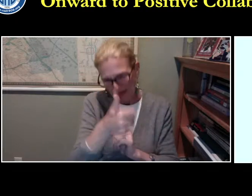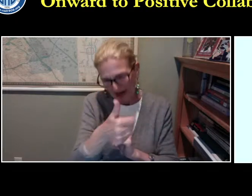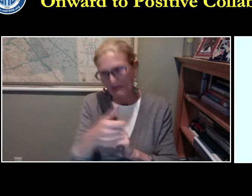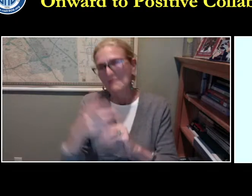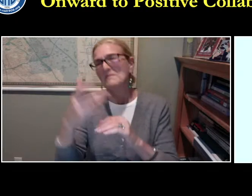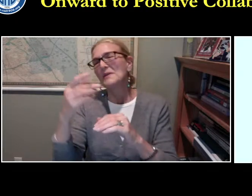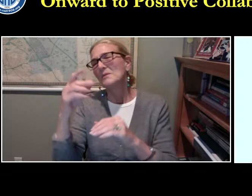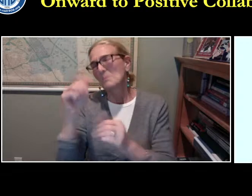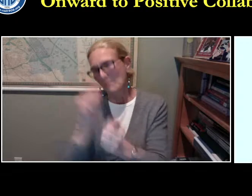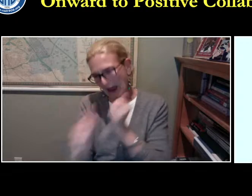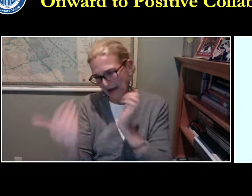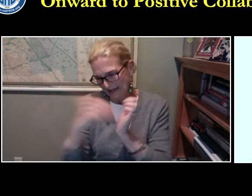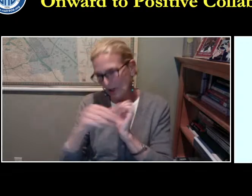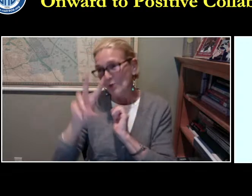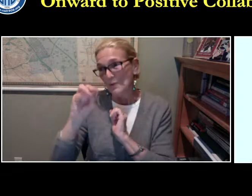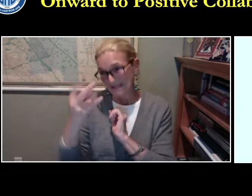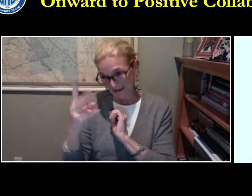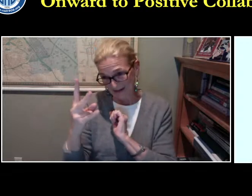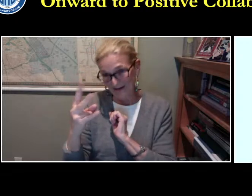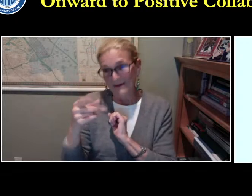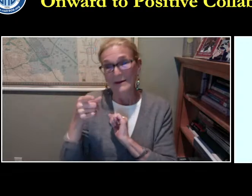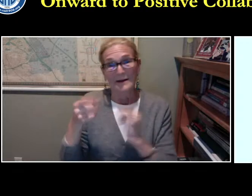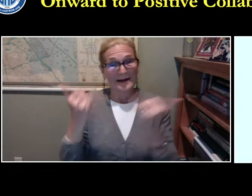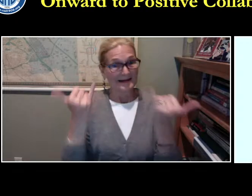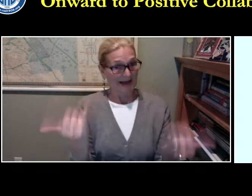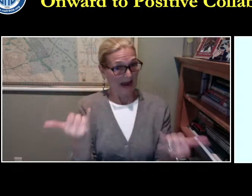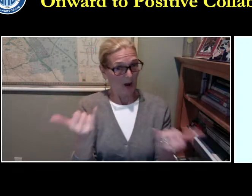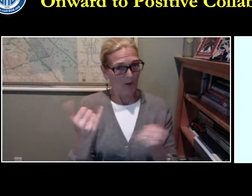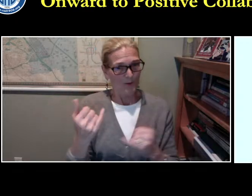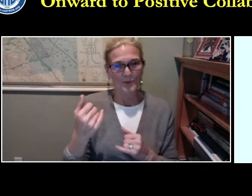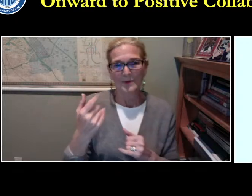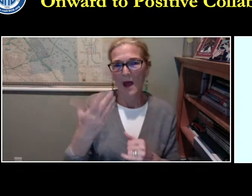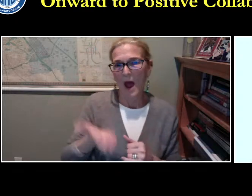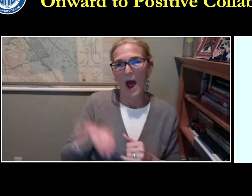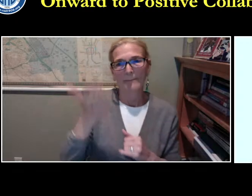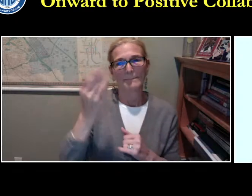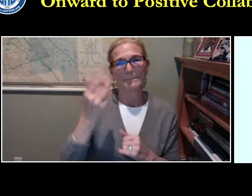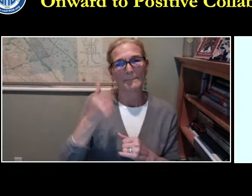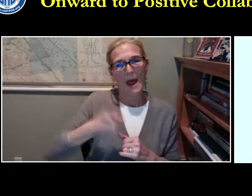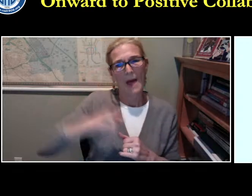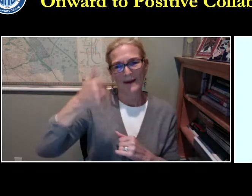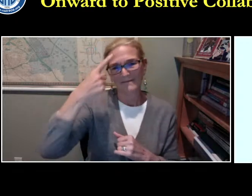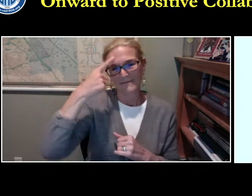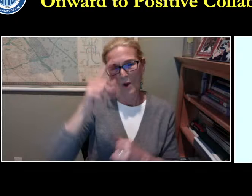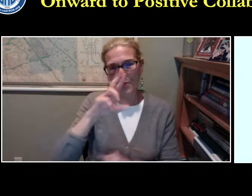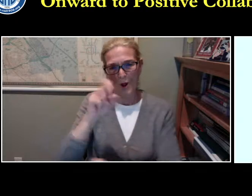in 2000, amended in 2010, and then passed again in 2017.